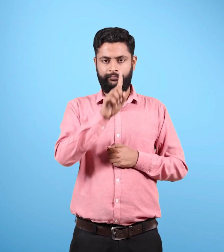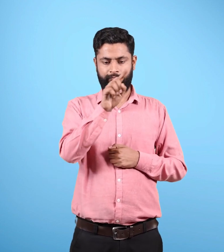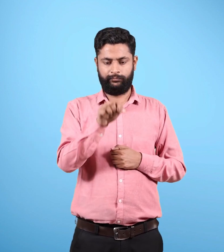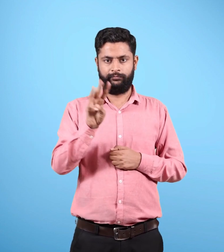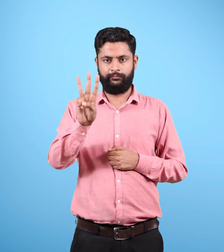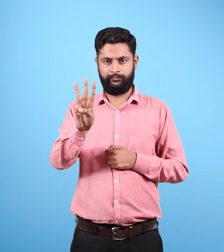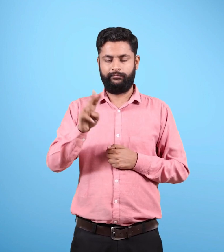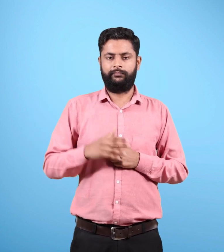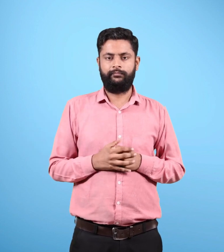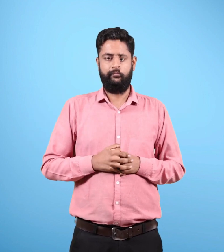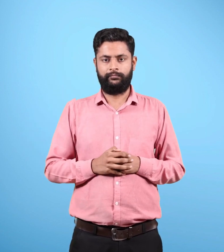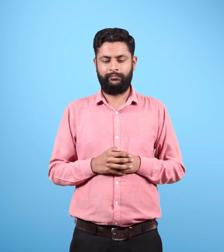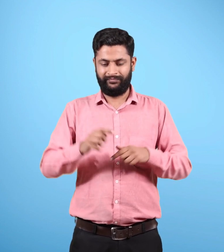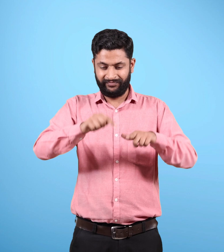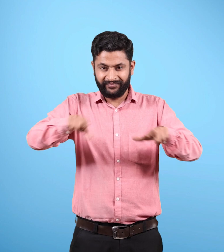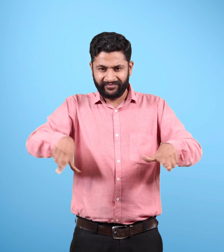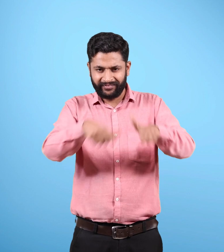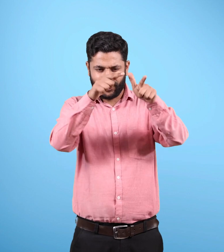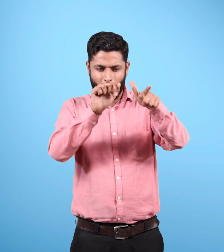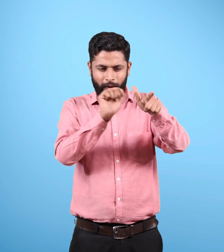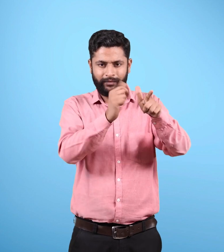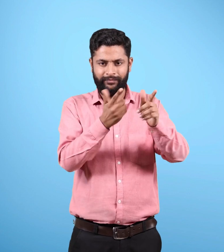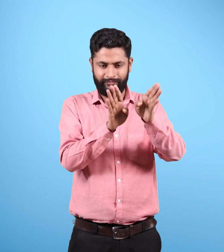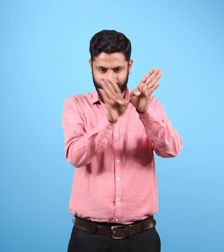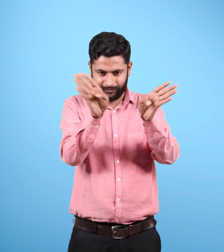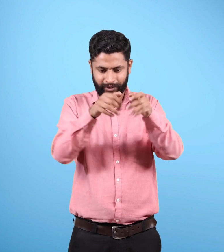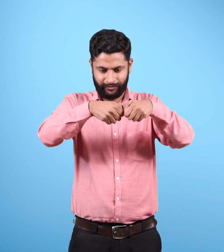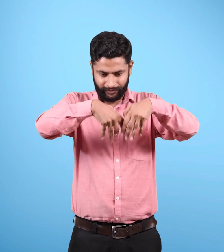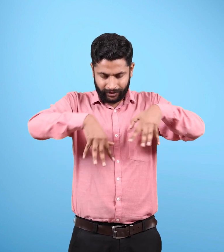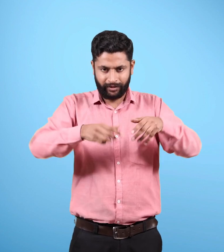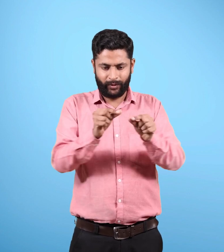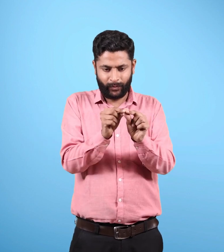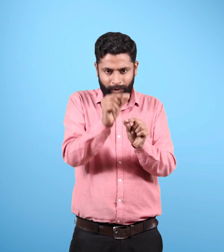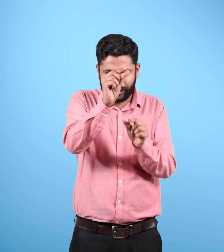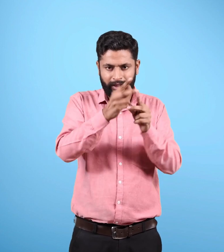1.3 Plant parts and animal products as food.